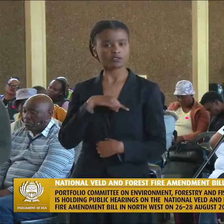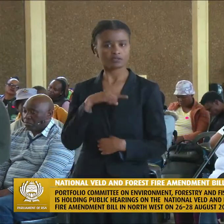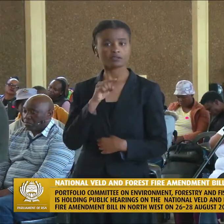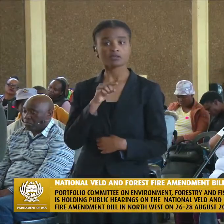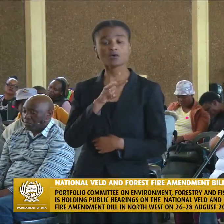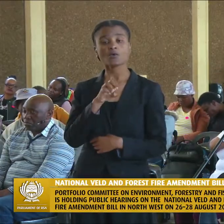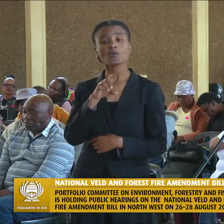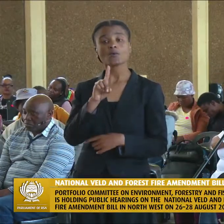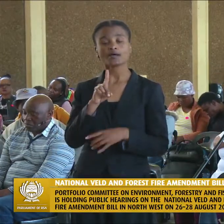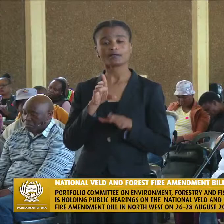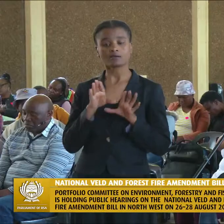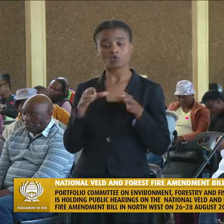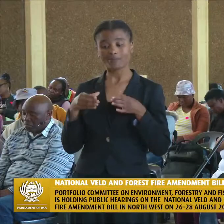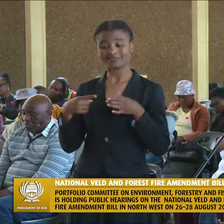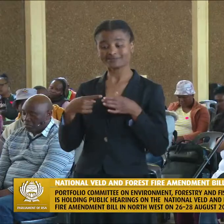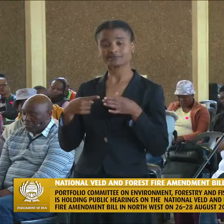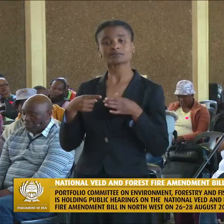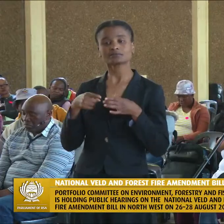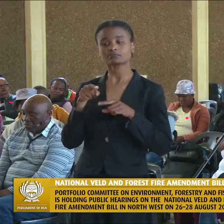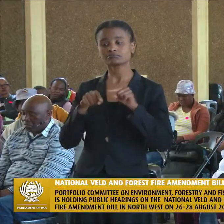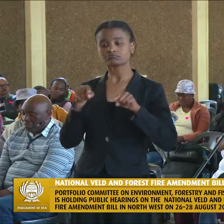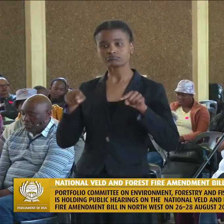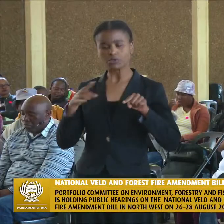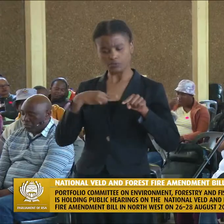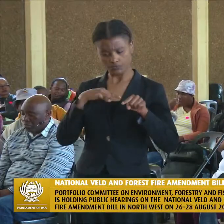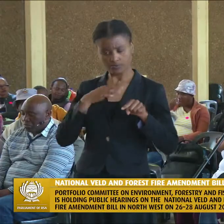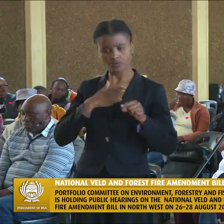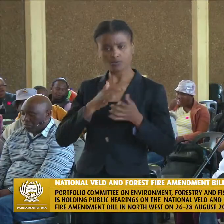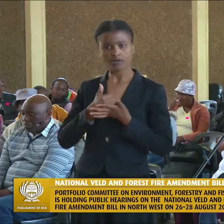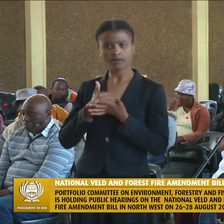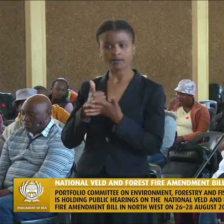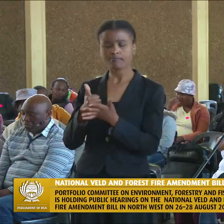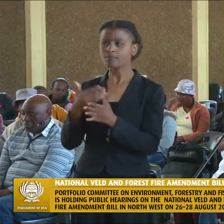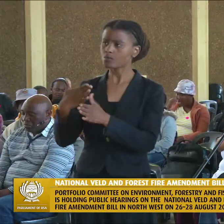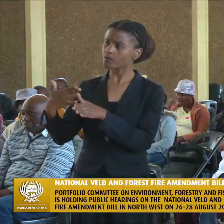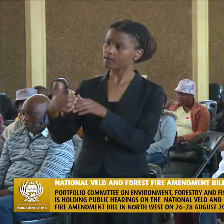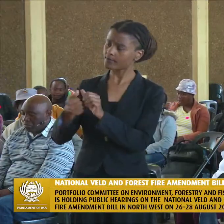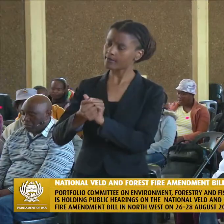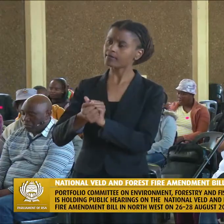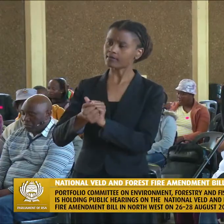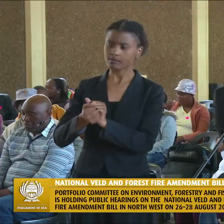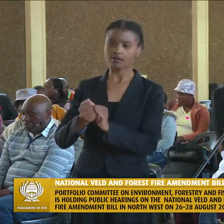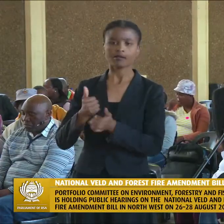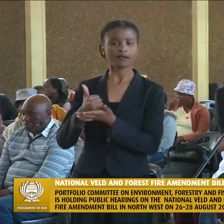as the world committees we would like to assist so that we can work together